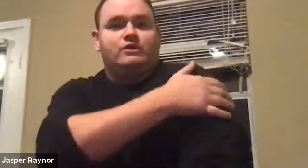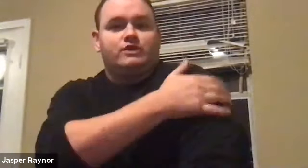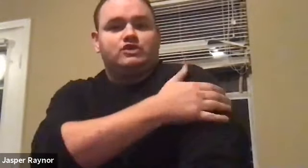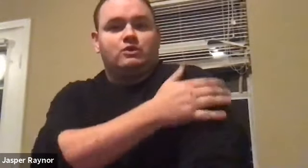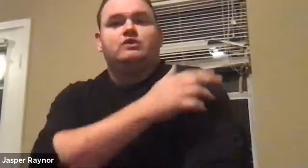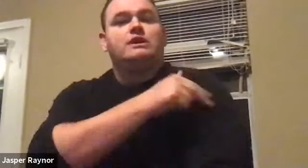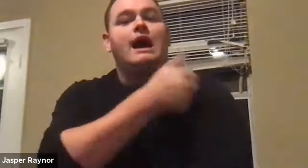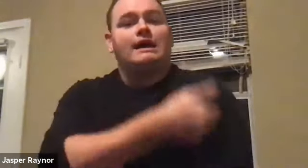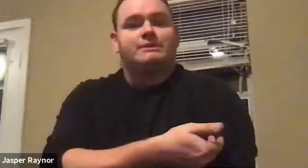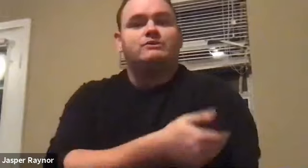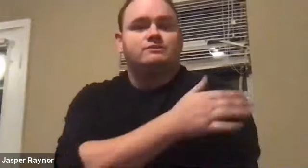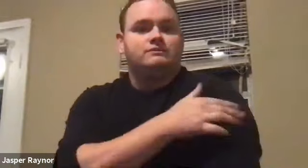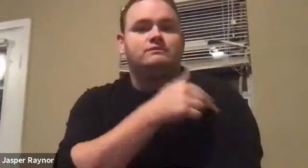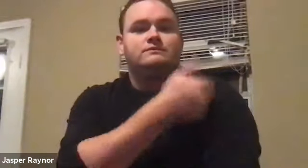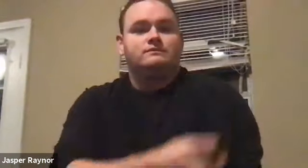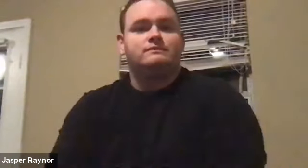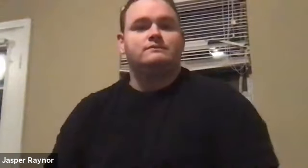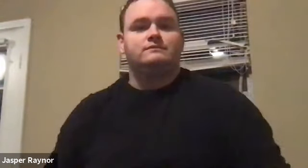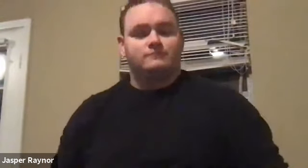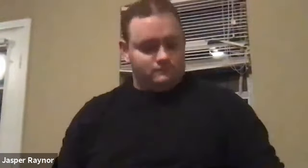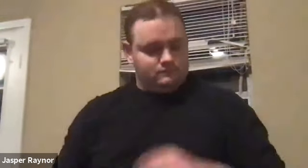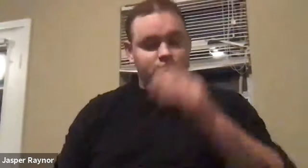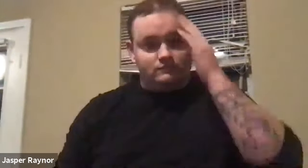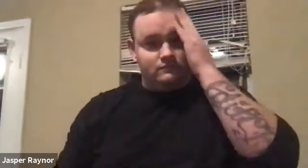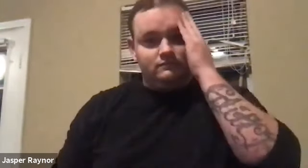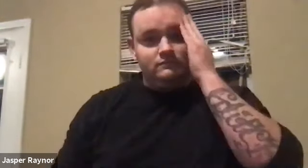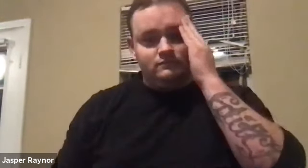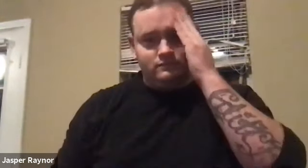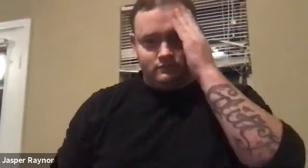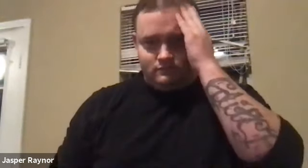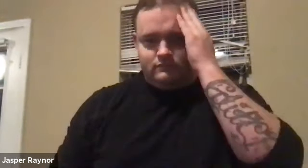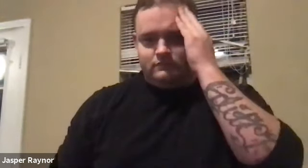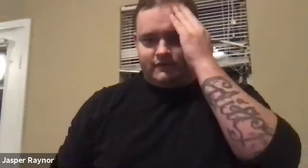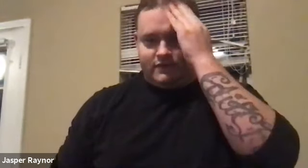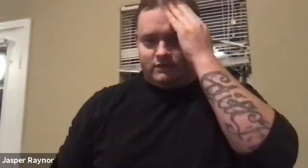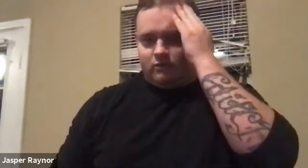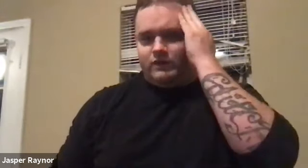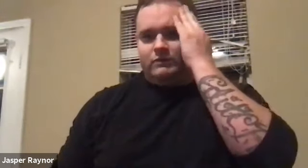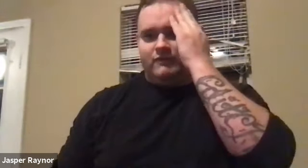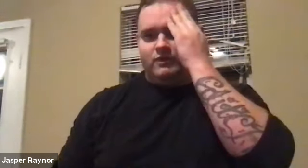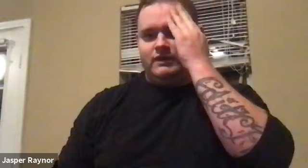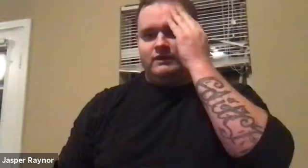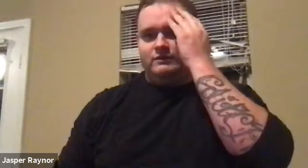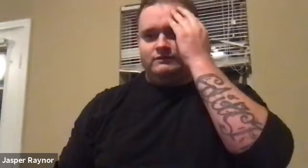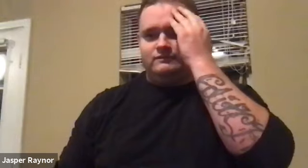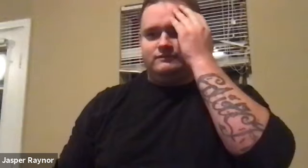on their shoulder. Hospital. Okay, cool. Mm-hmm. I thought something weird on my forehead though.